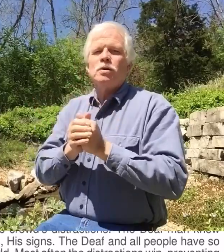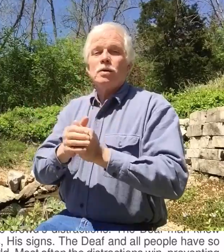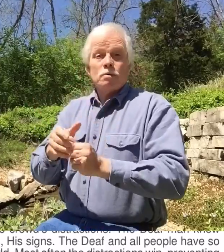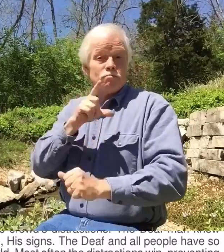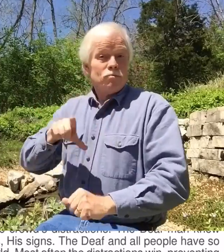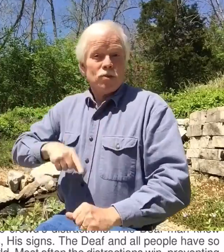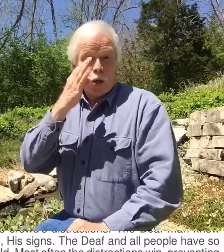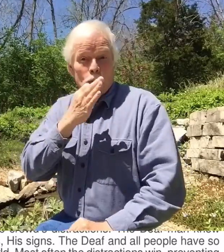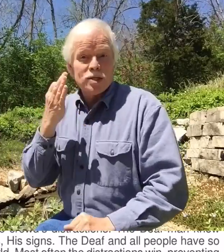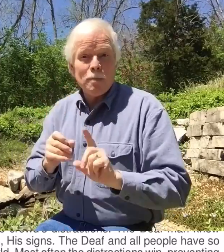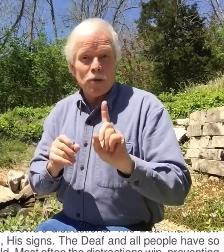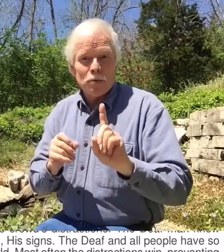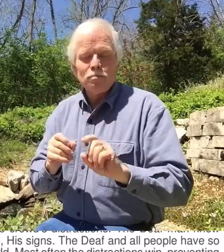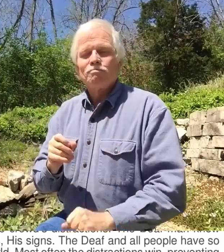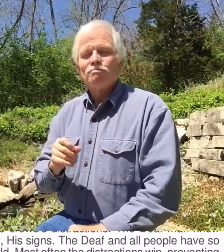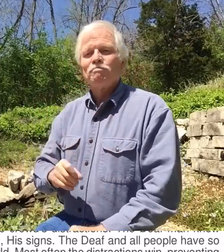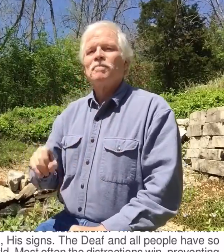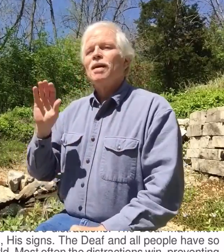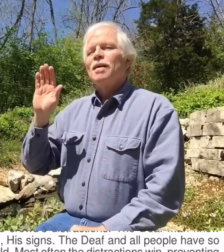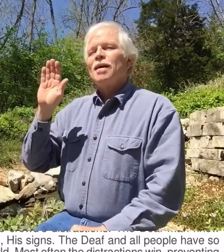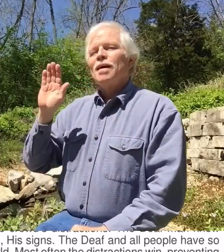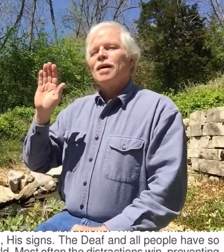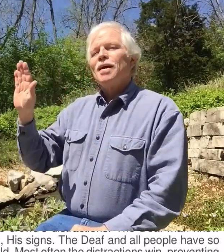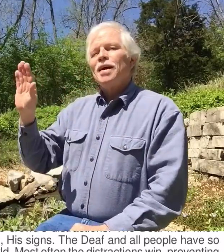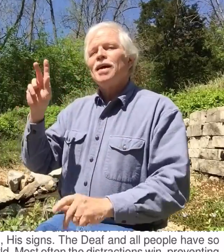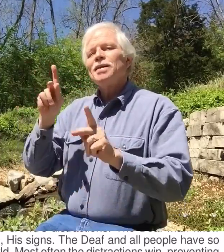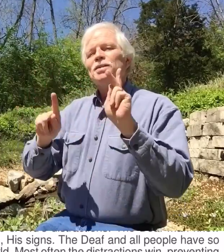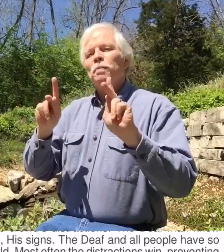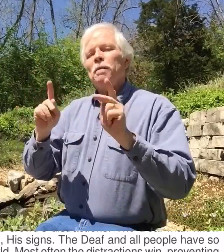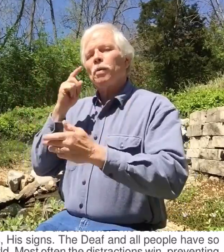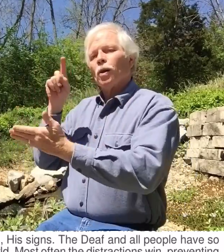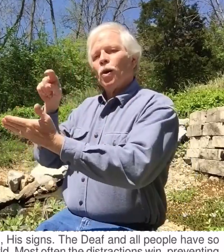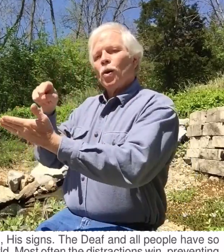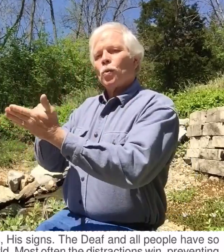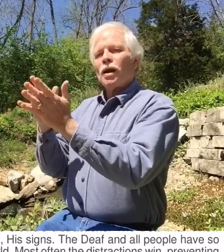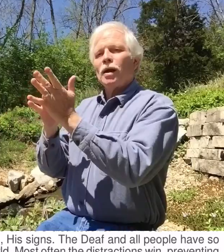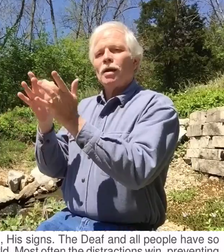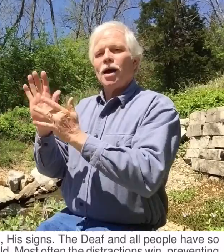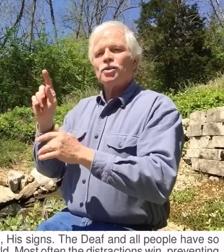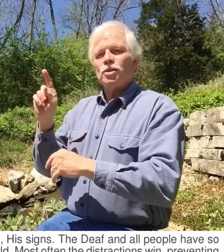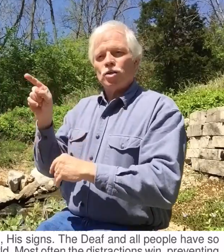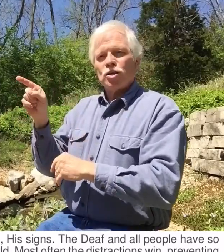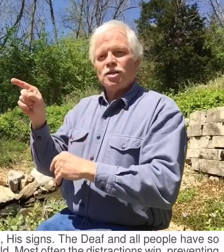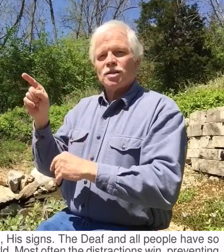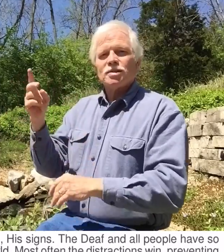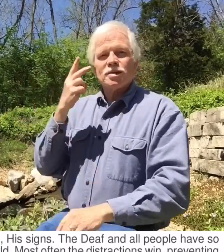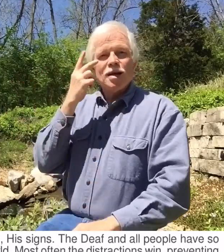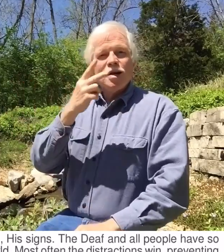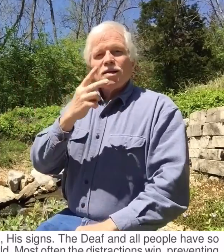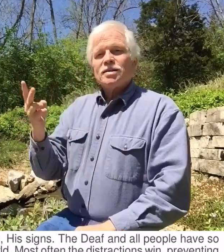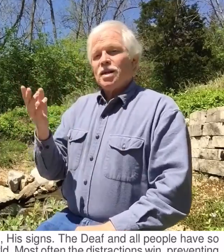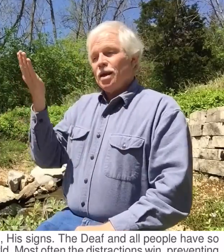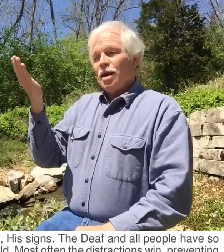the Lord's Supper his people recognize Jesus seeing